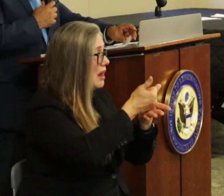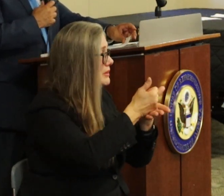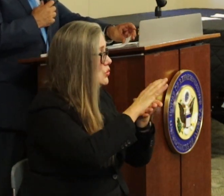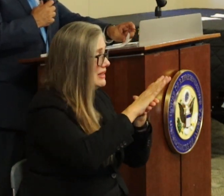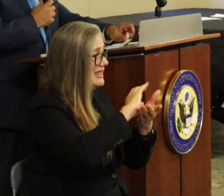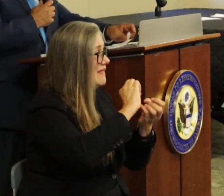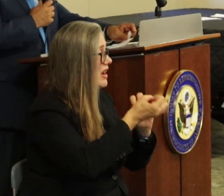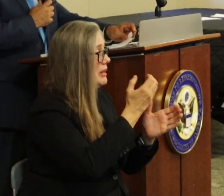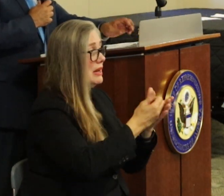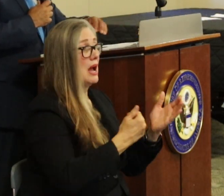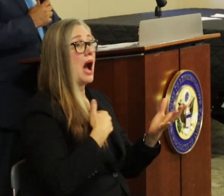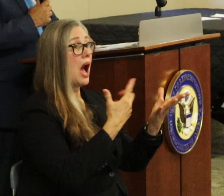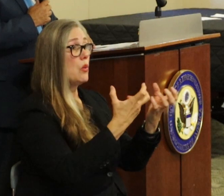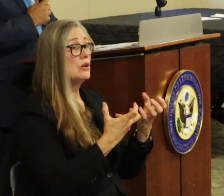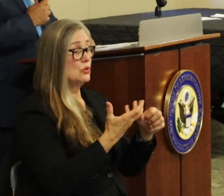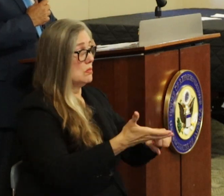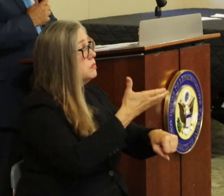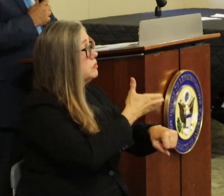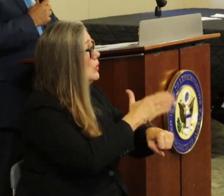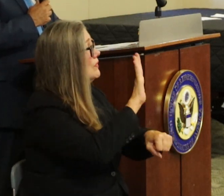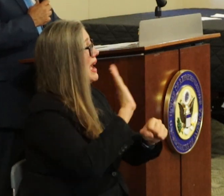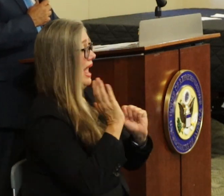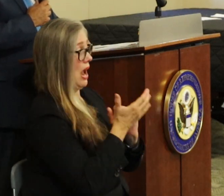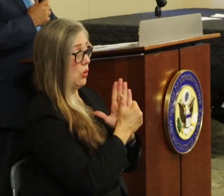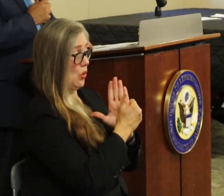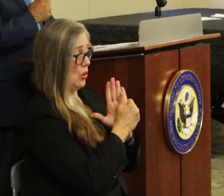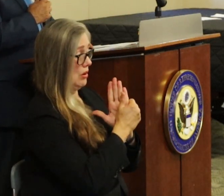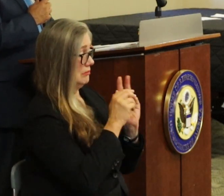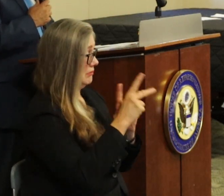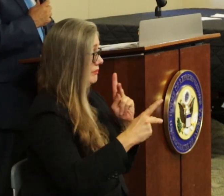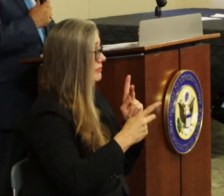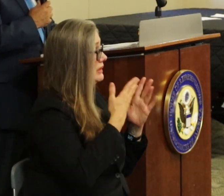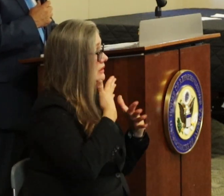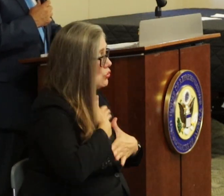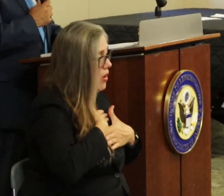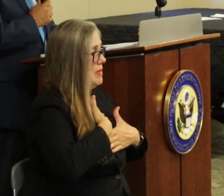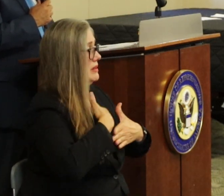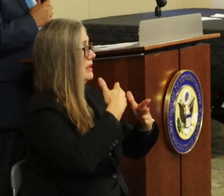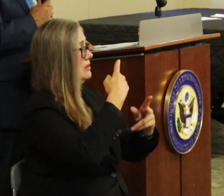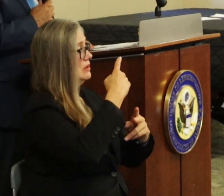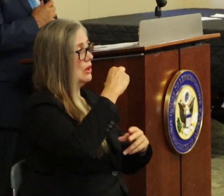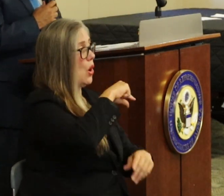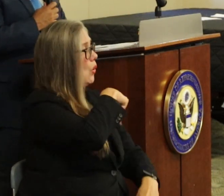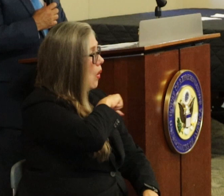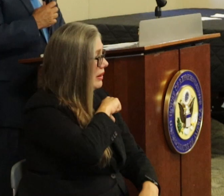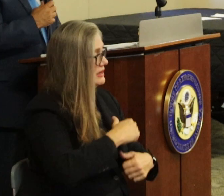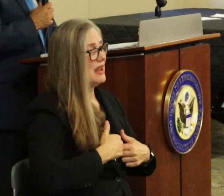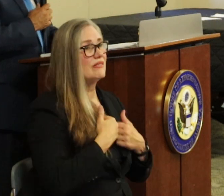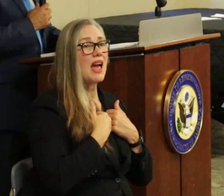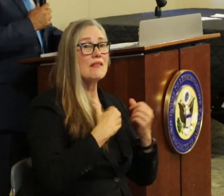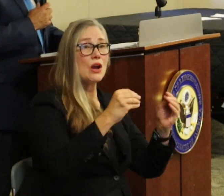life, lowering the cost of living, fostering new jobs and affordable housing, and I'm committed to